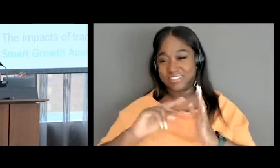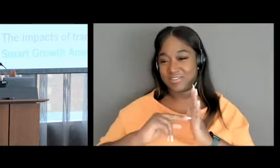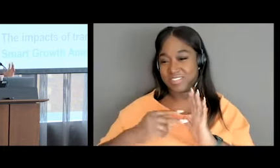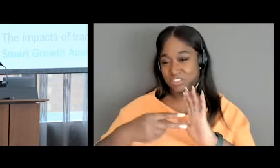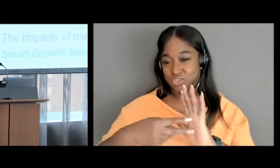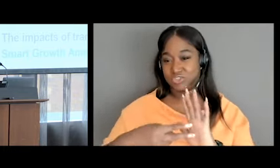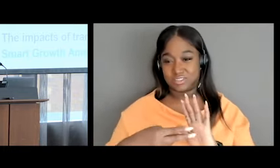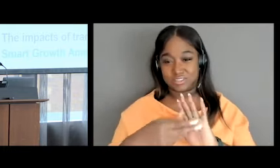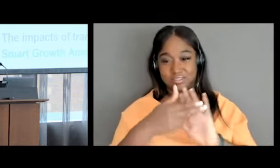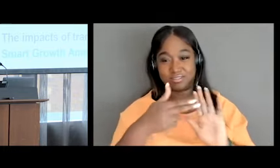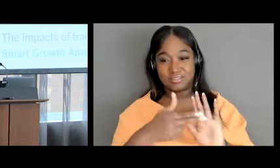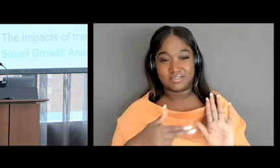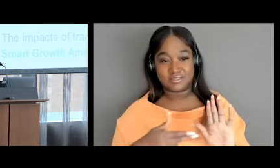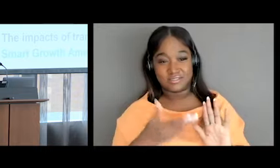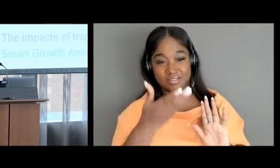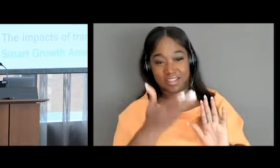I wanted to just,